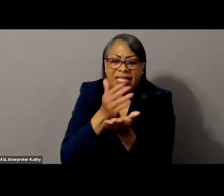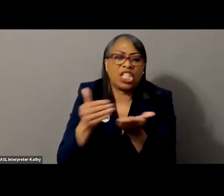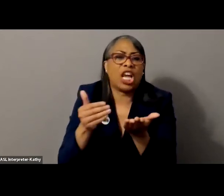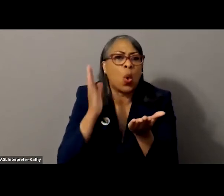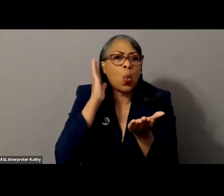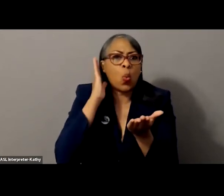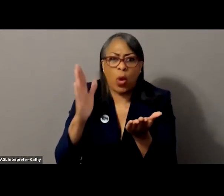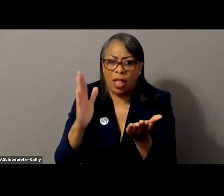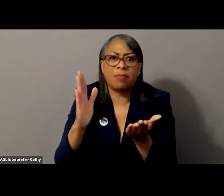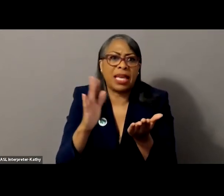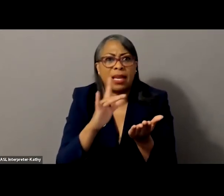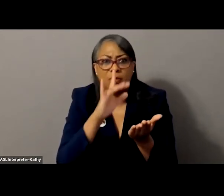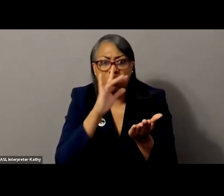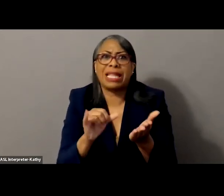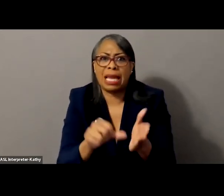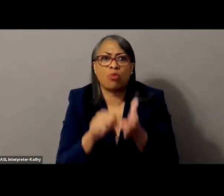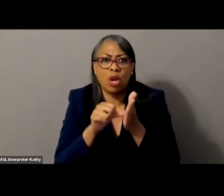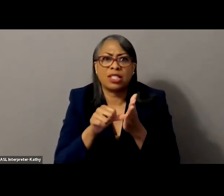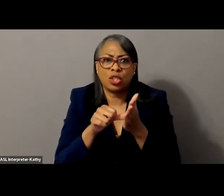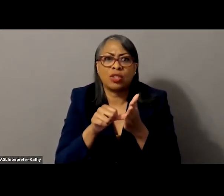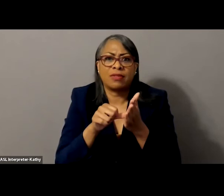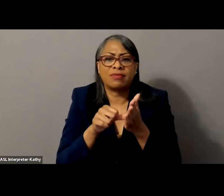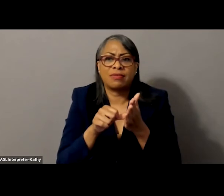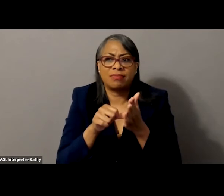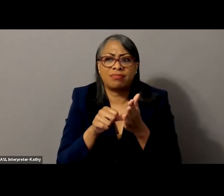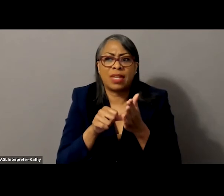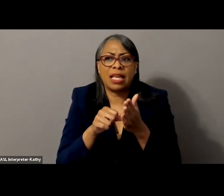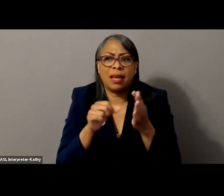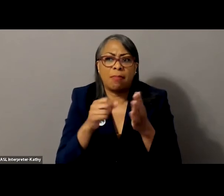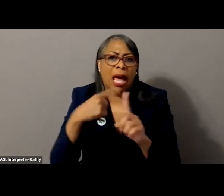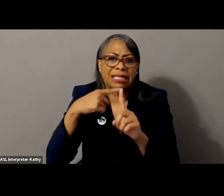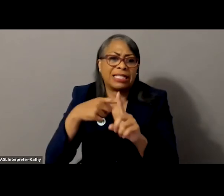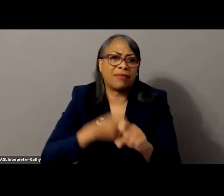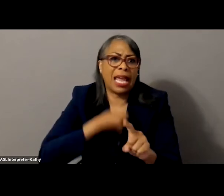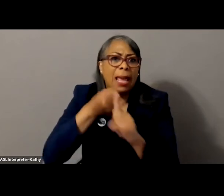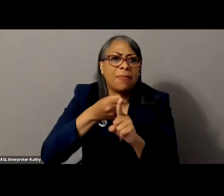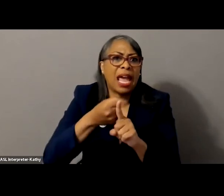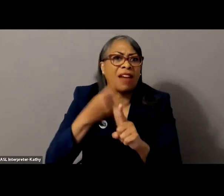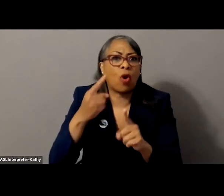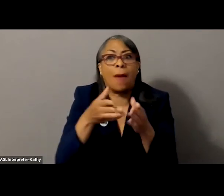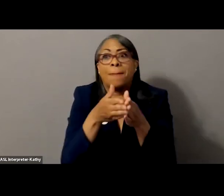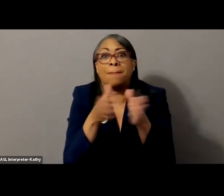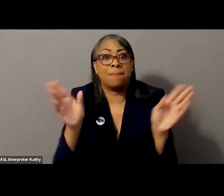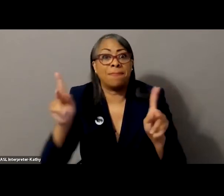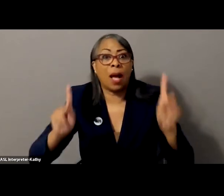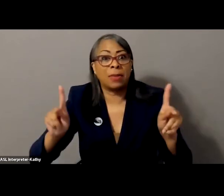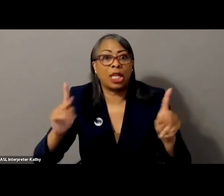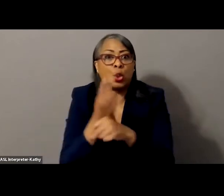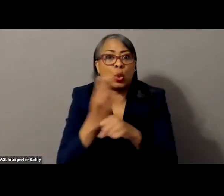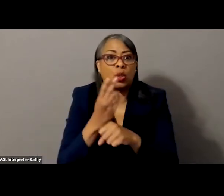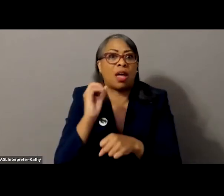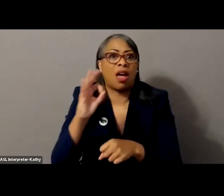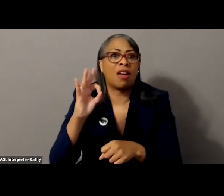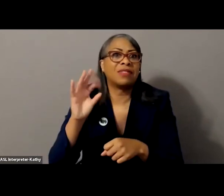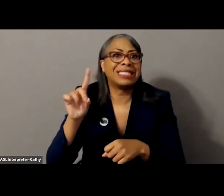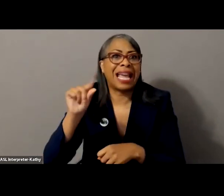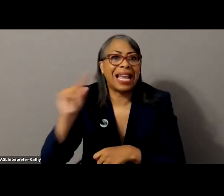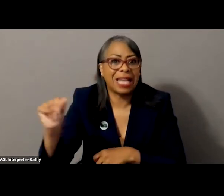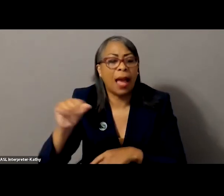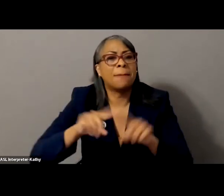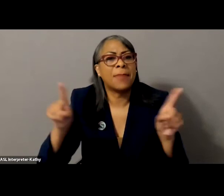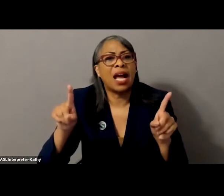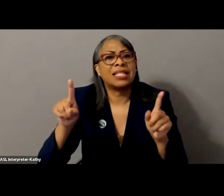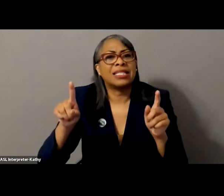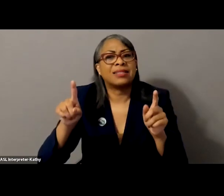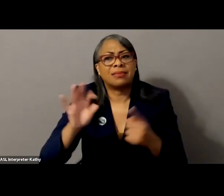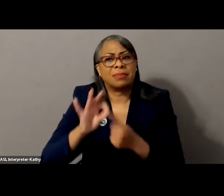its ability to also play an important role for public use of data. So I think we have lots to learn from the state. So, but in particular, I think NCS